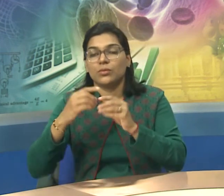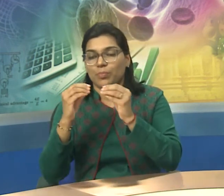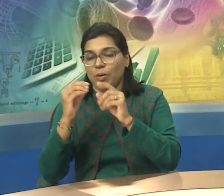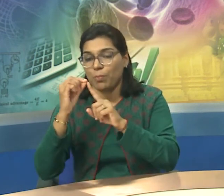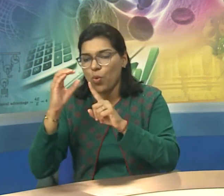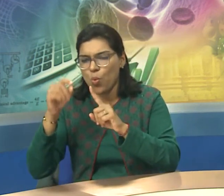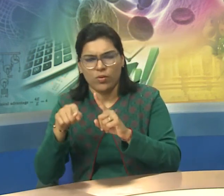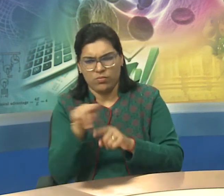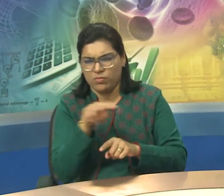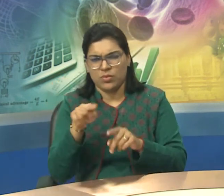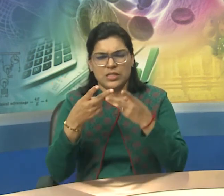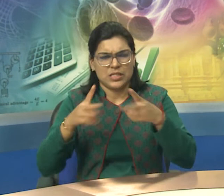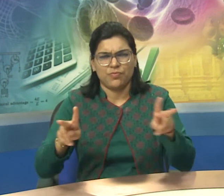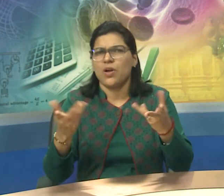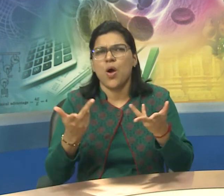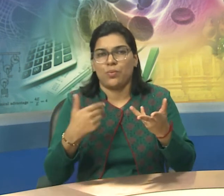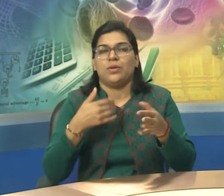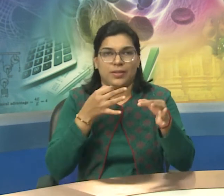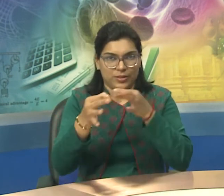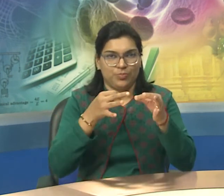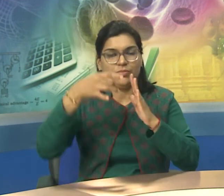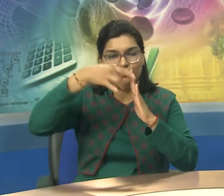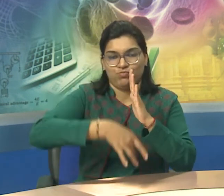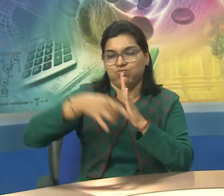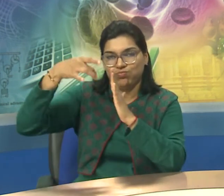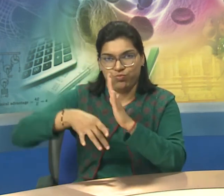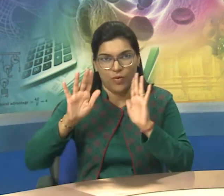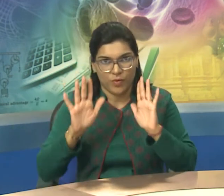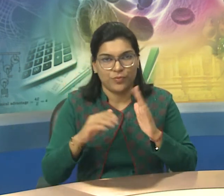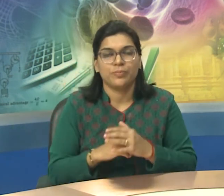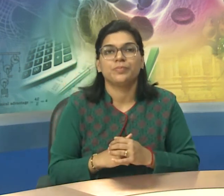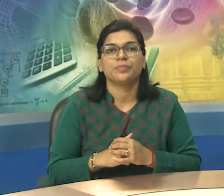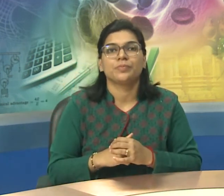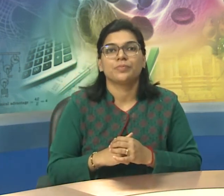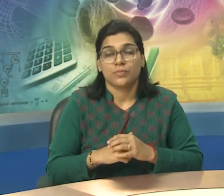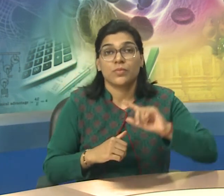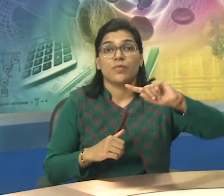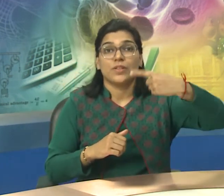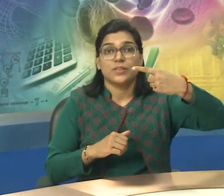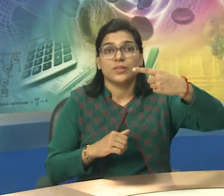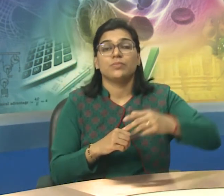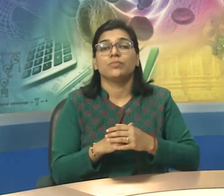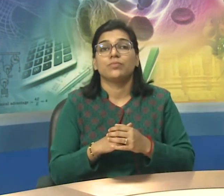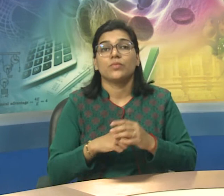Difference between KPO and BPO.